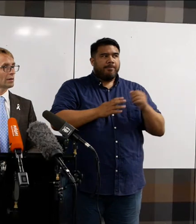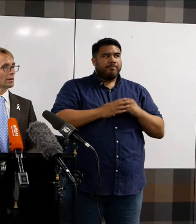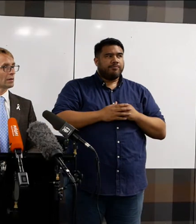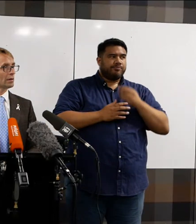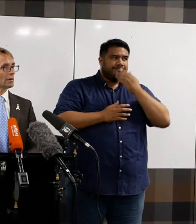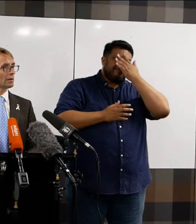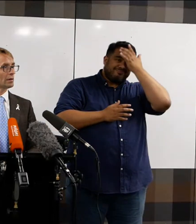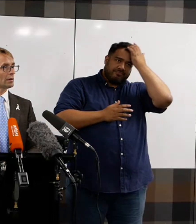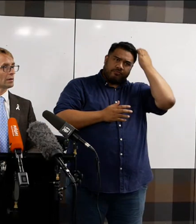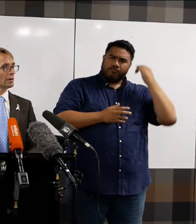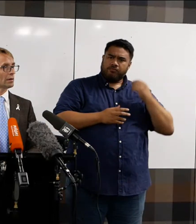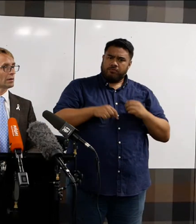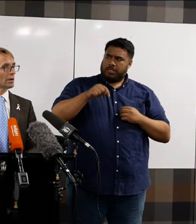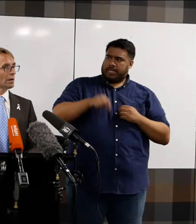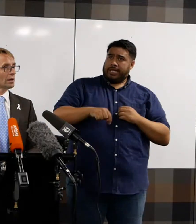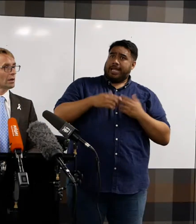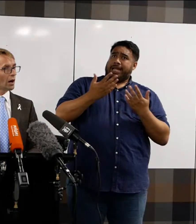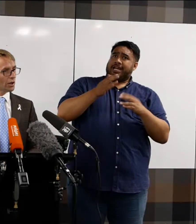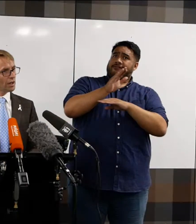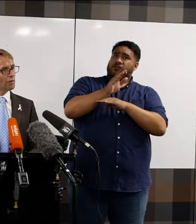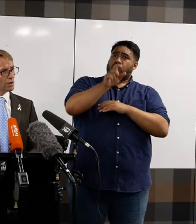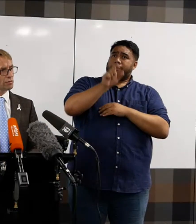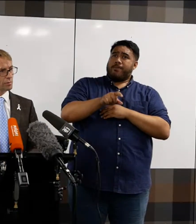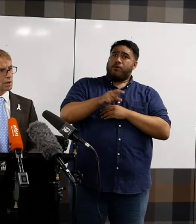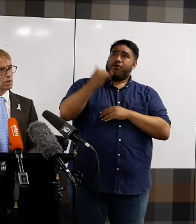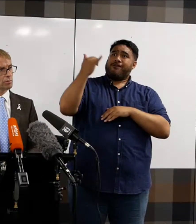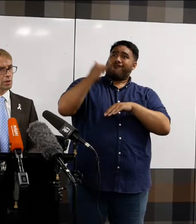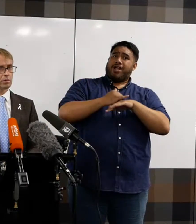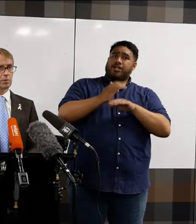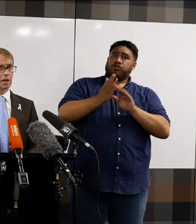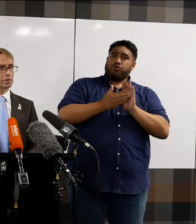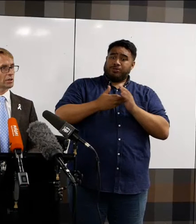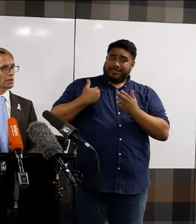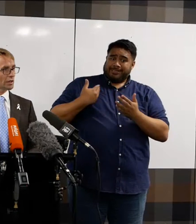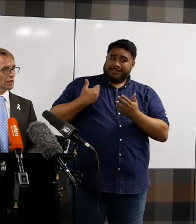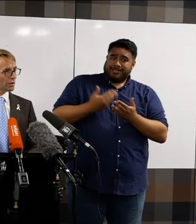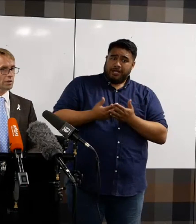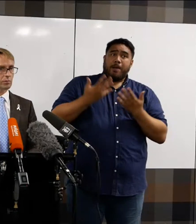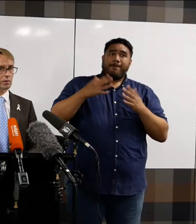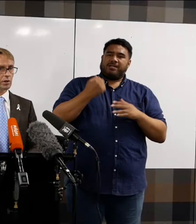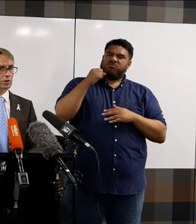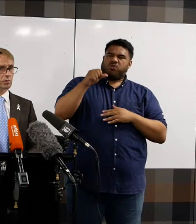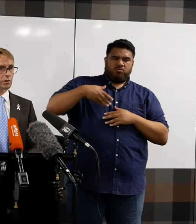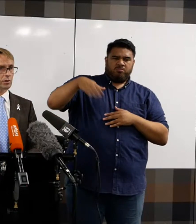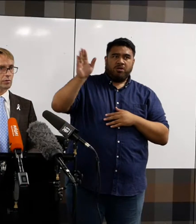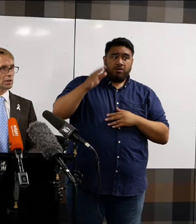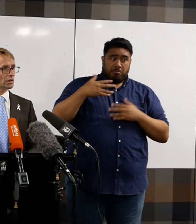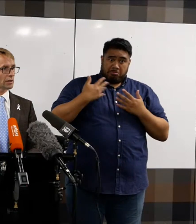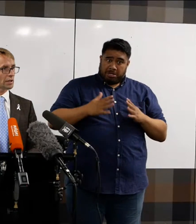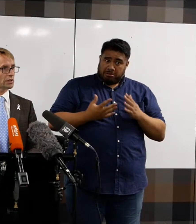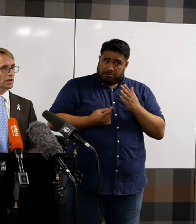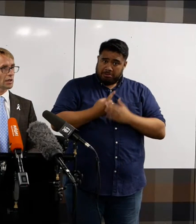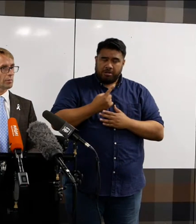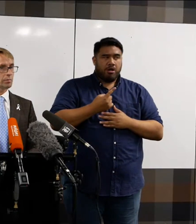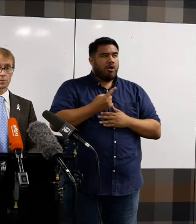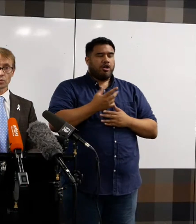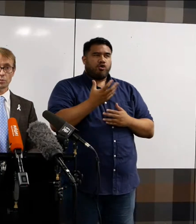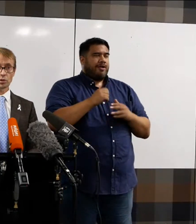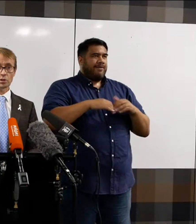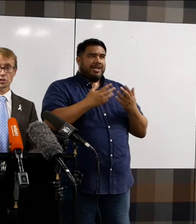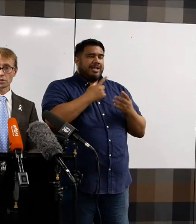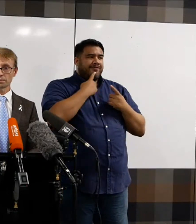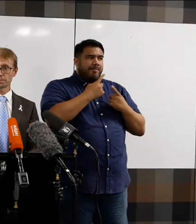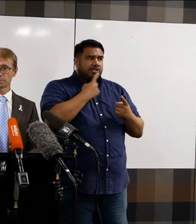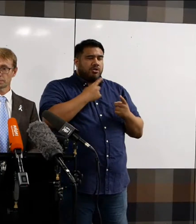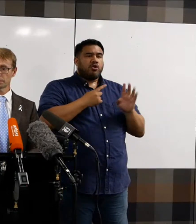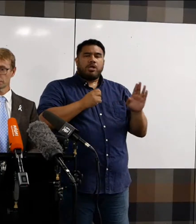have come from overseas, any foreigners at this point? I don't have that information, but I'm happy to get an update and provide you with information at the next stand-up. Perhaps one